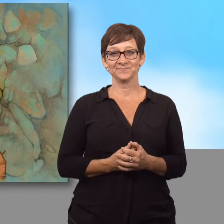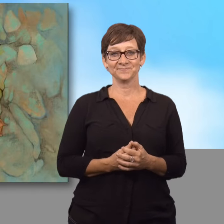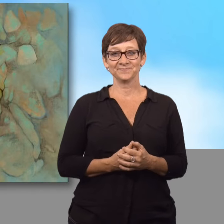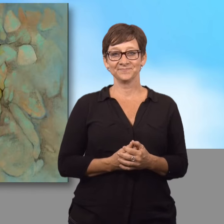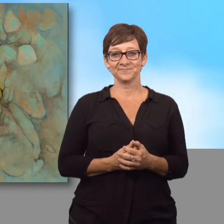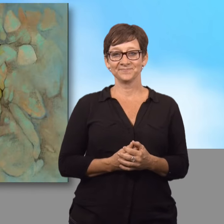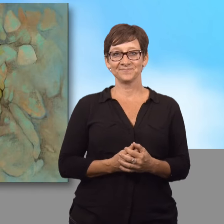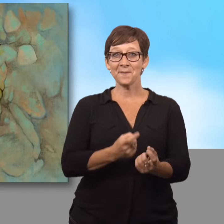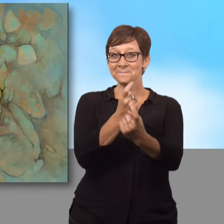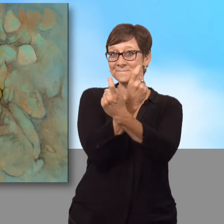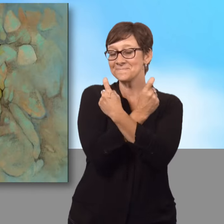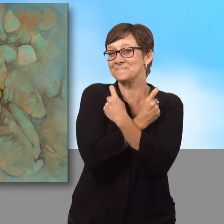bat.